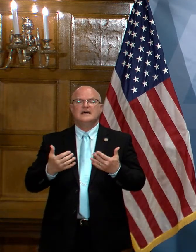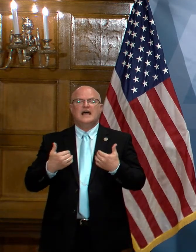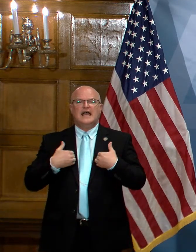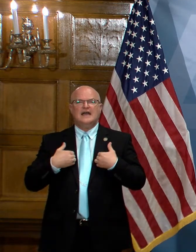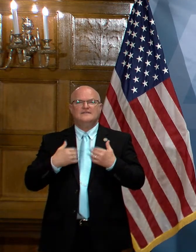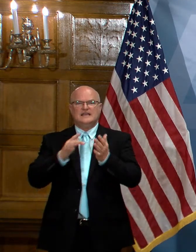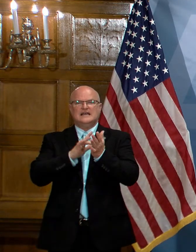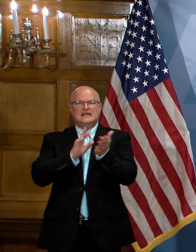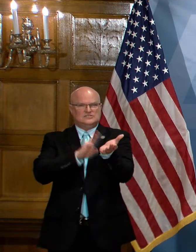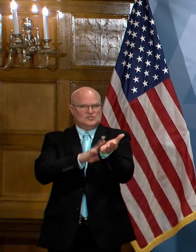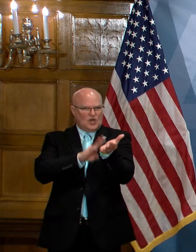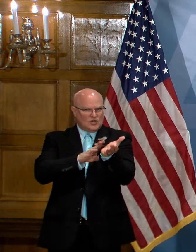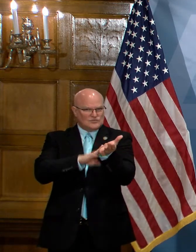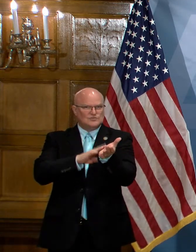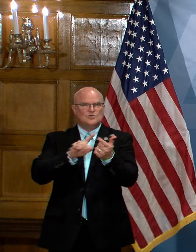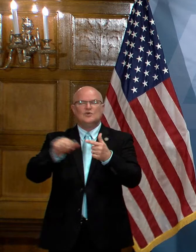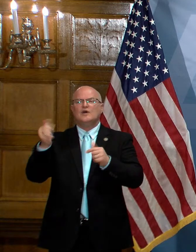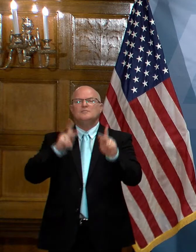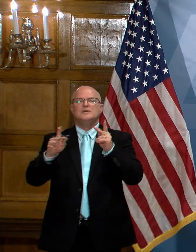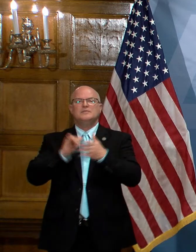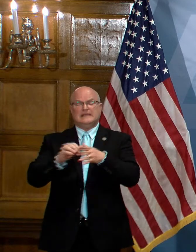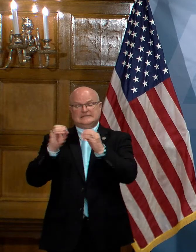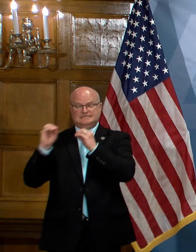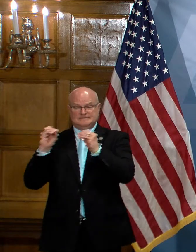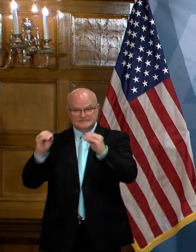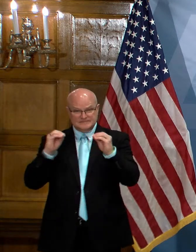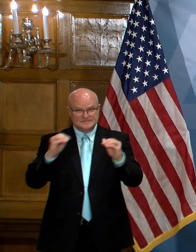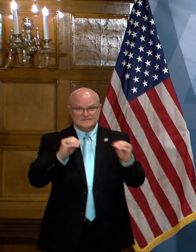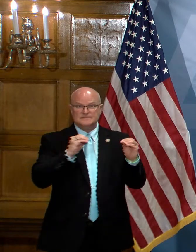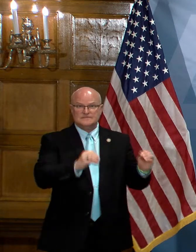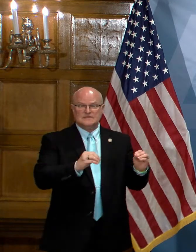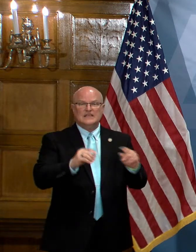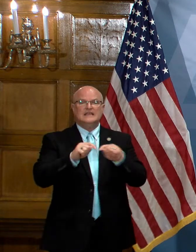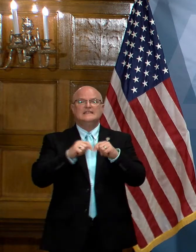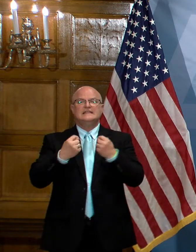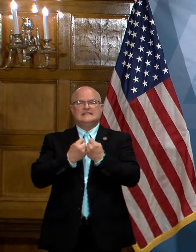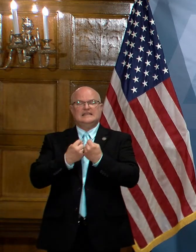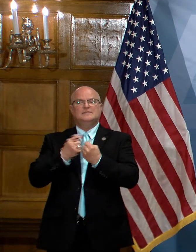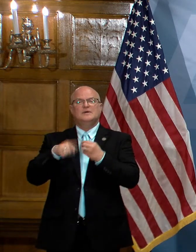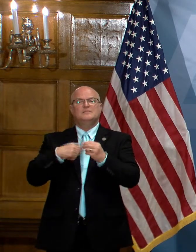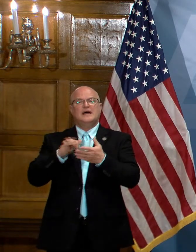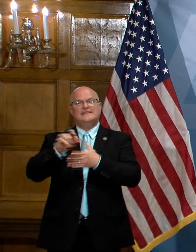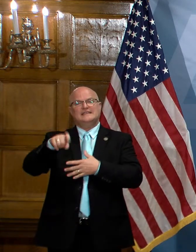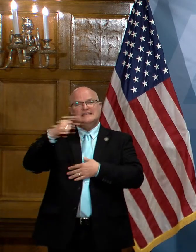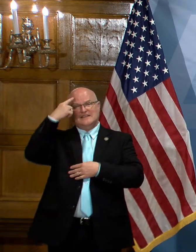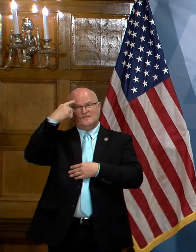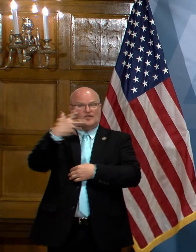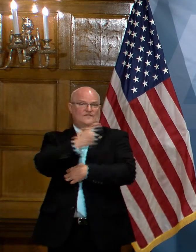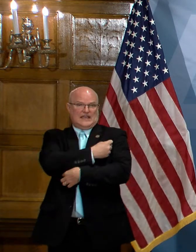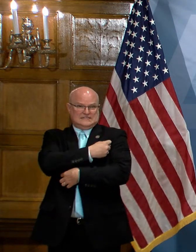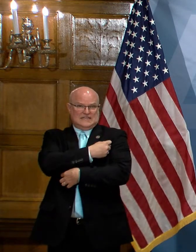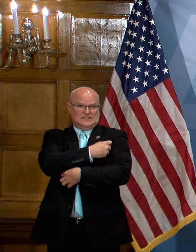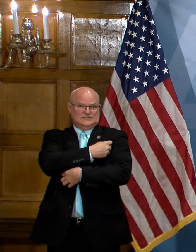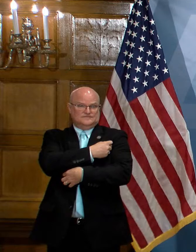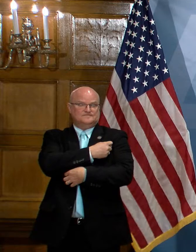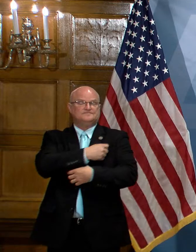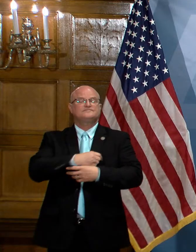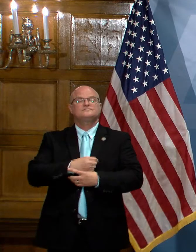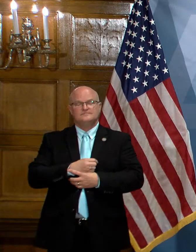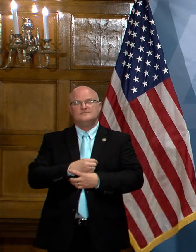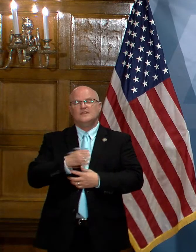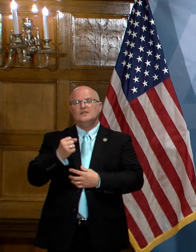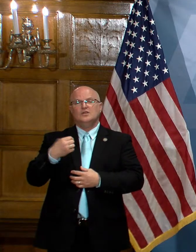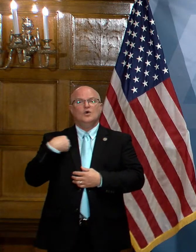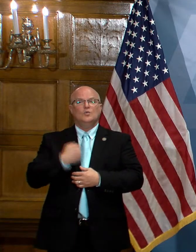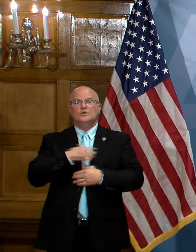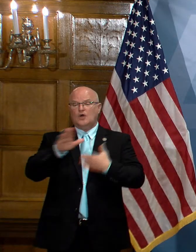in a medical doctor or others that can educate the team members on the need for a vaccination. And so